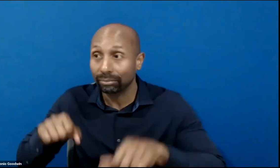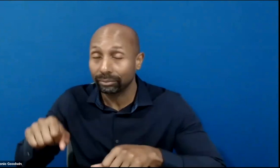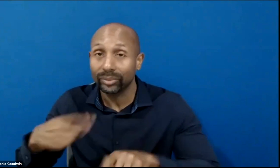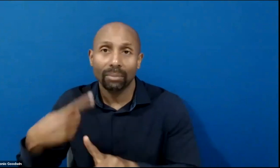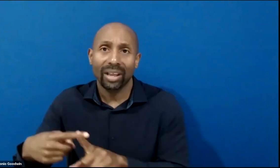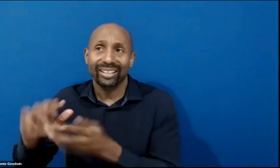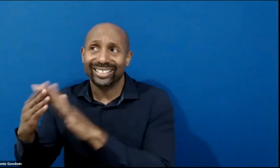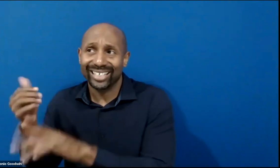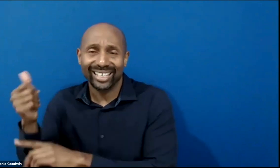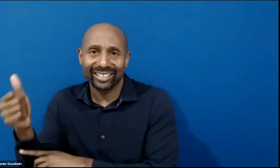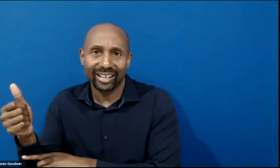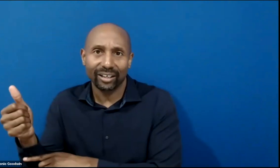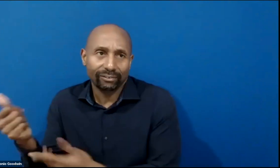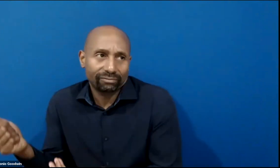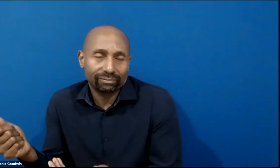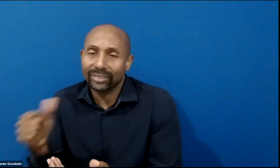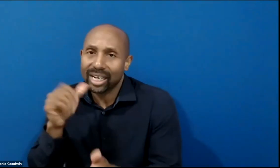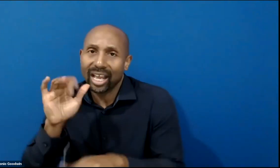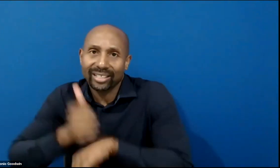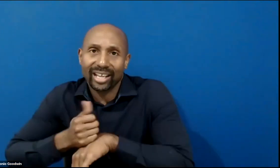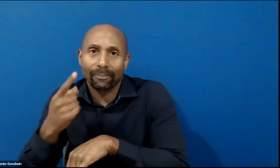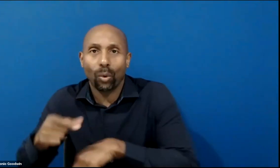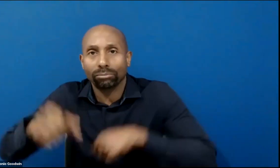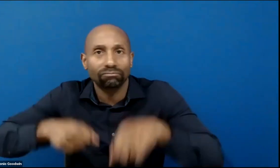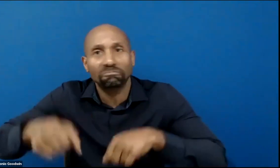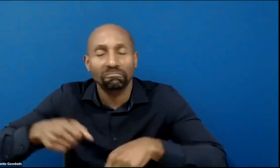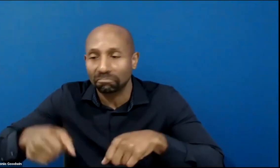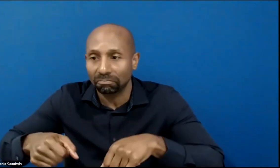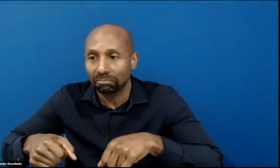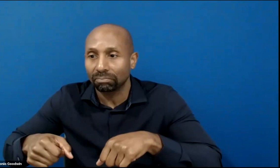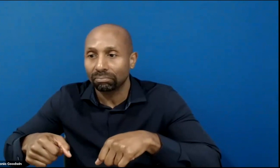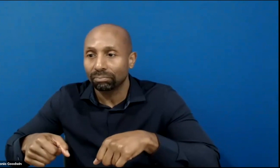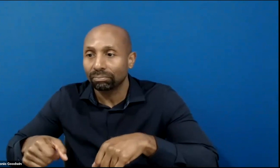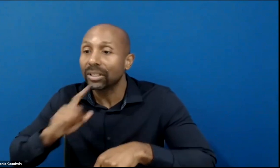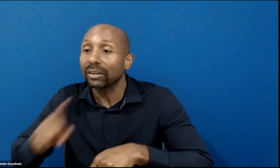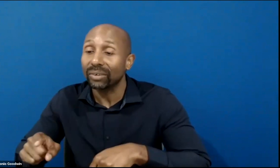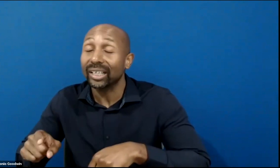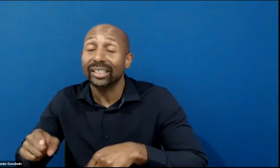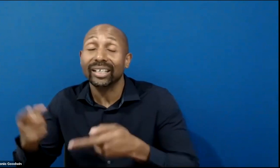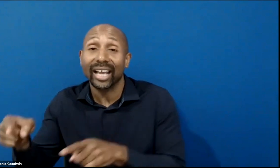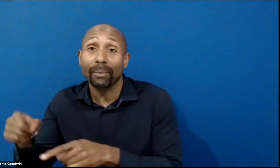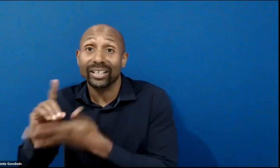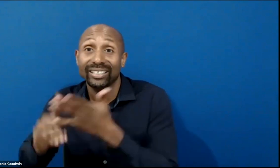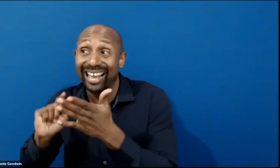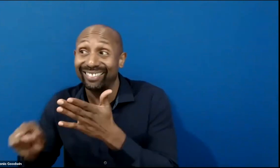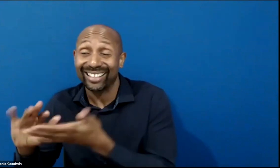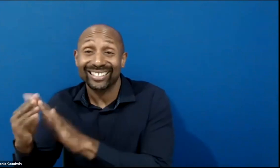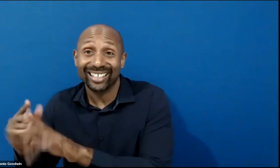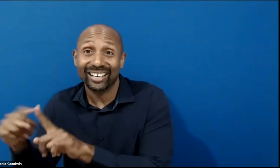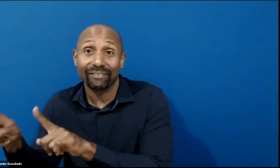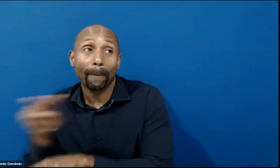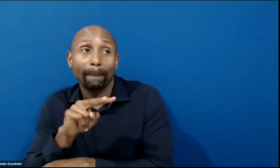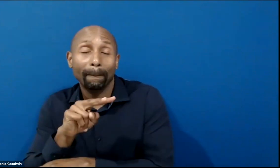taking into consideration cycling. It was all designed on the image of the American city. So I found the bicycle, and it became a symbol